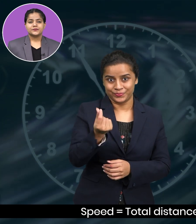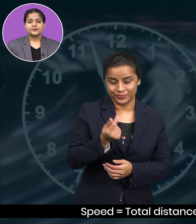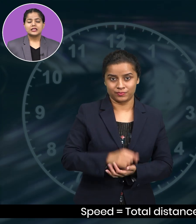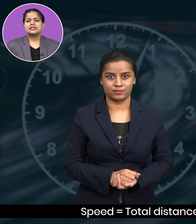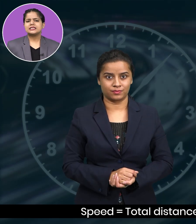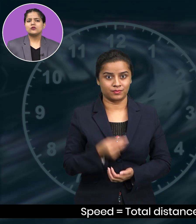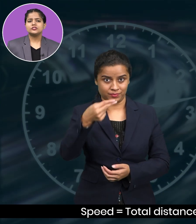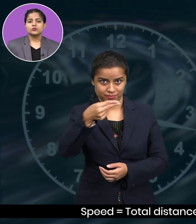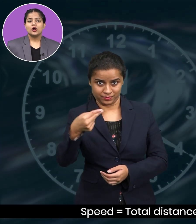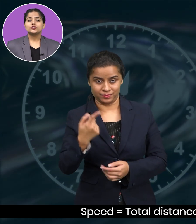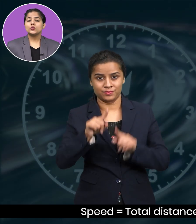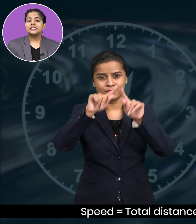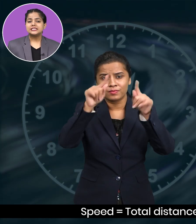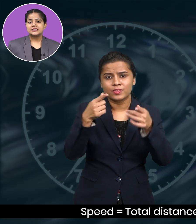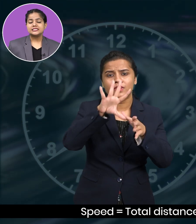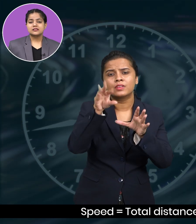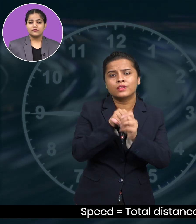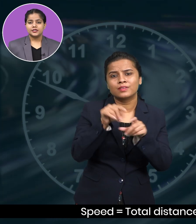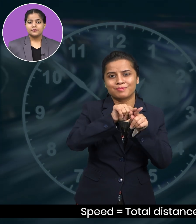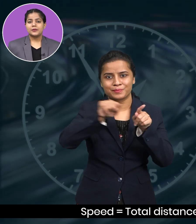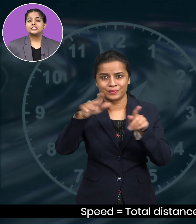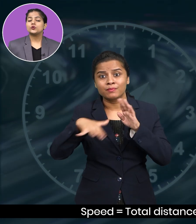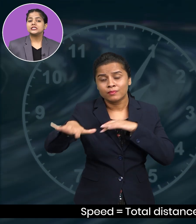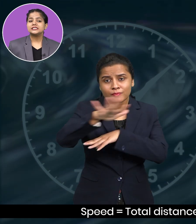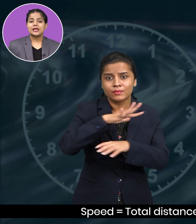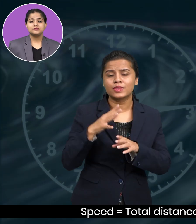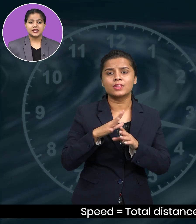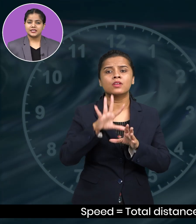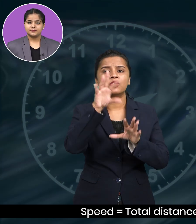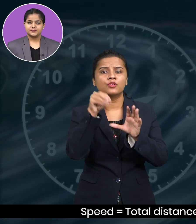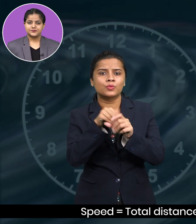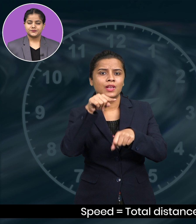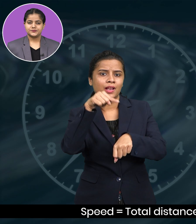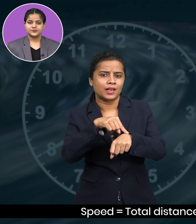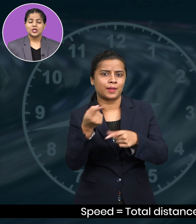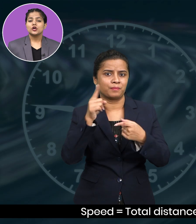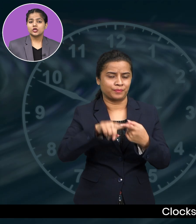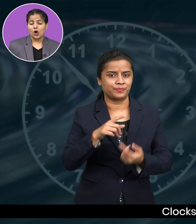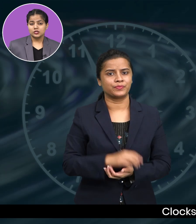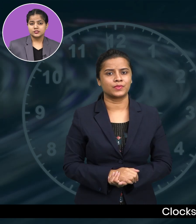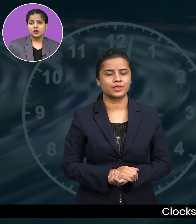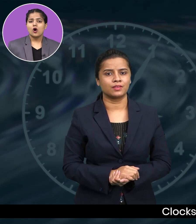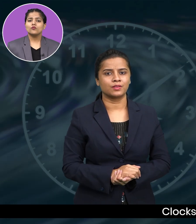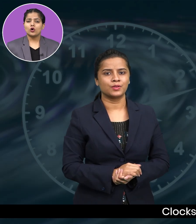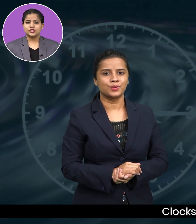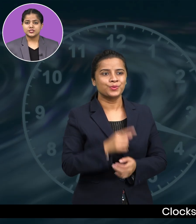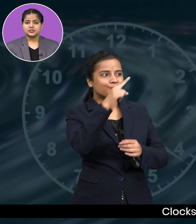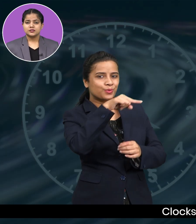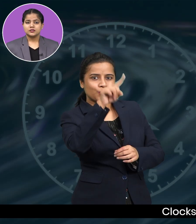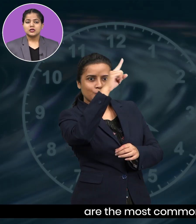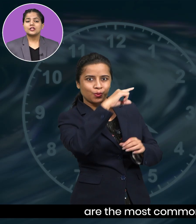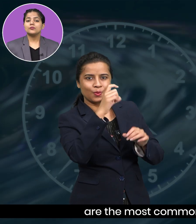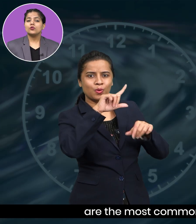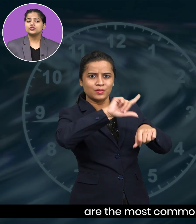Speed is equal to total distance covered by total time taken. Clocks or